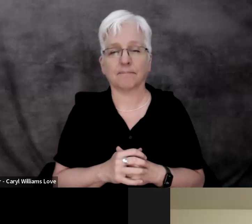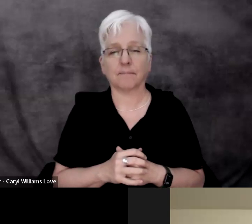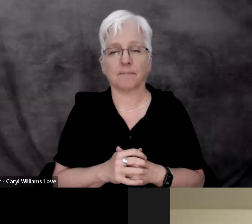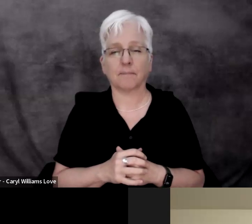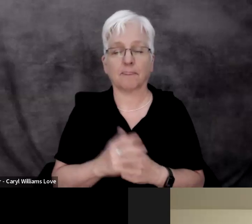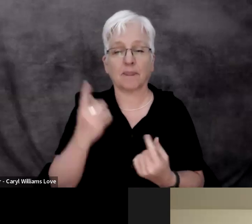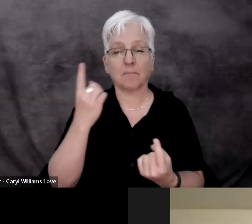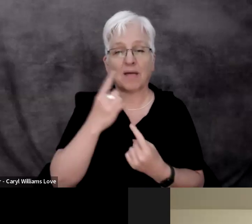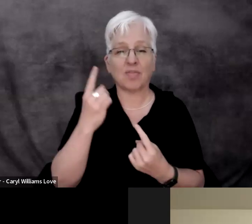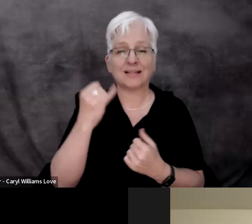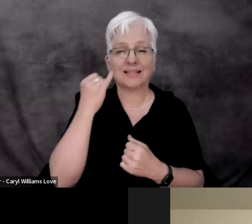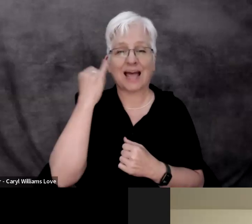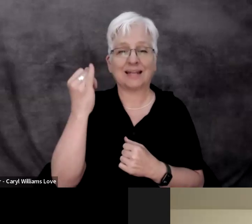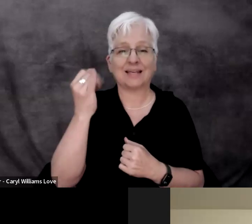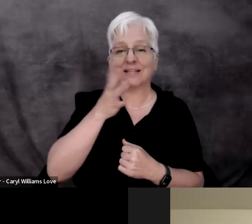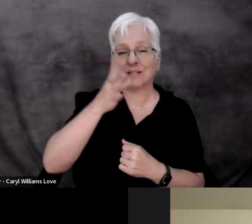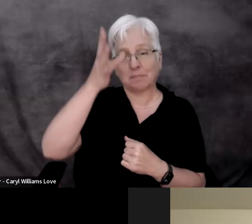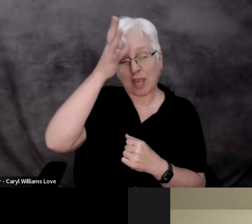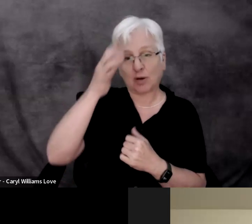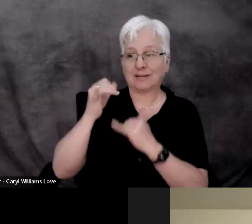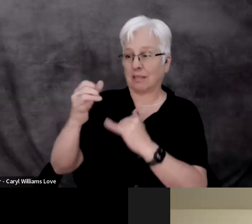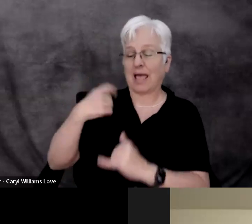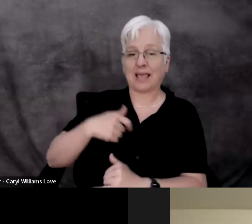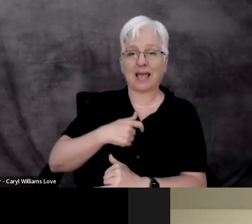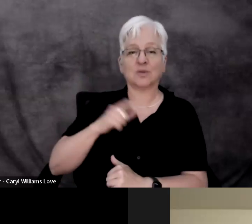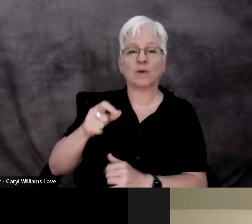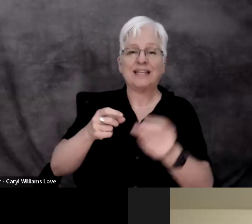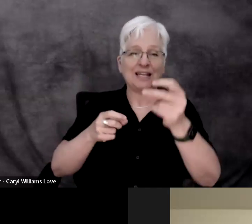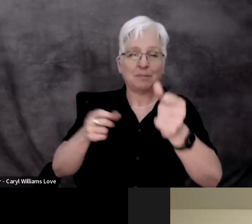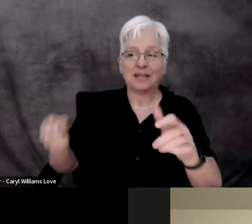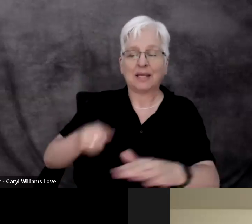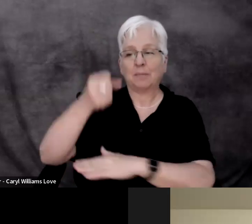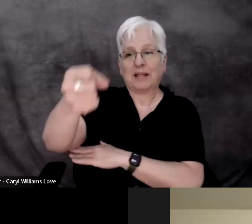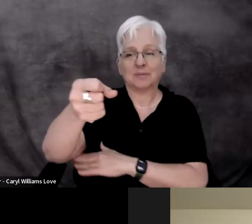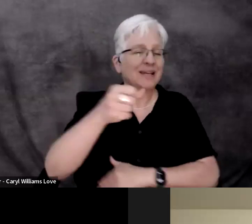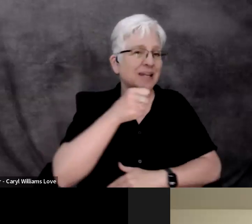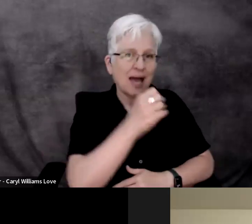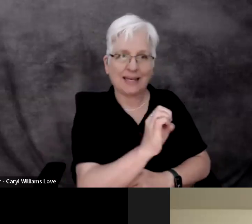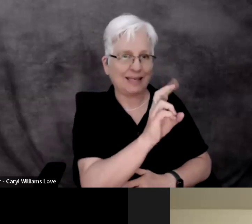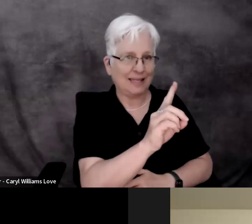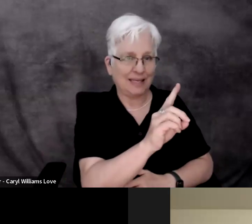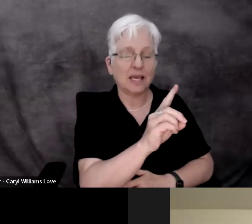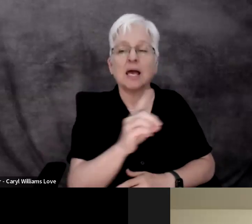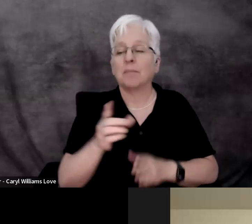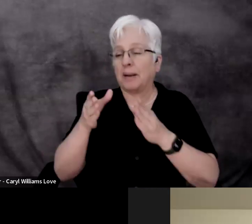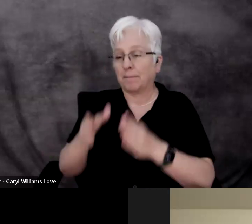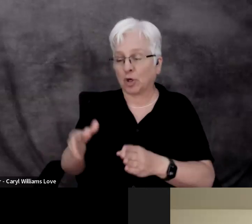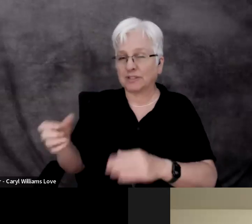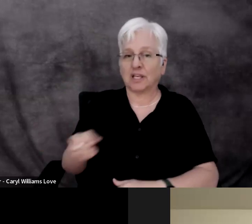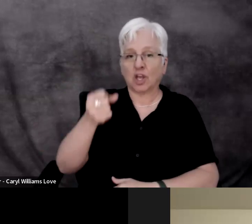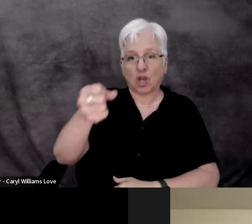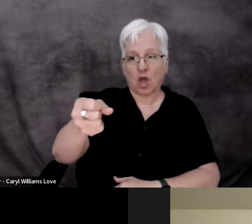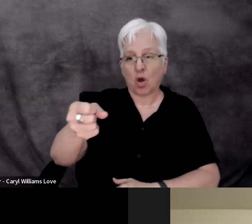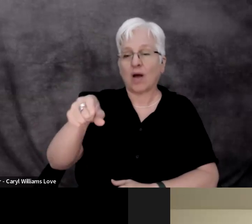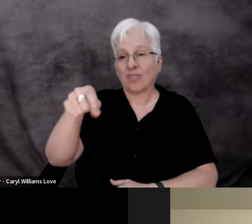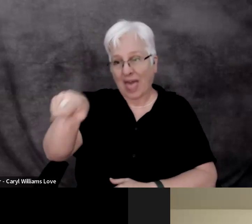and families, we need immediate placement, not an ED, but a place to go that's safe, where a person can go and get a highly supported